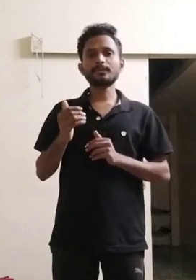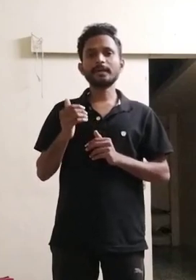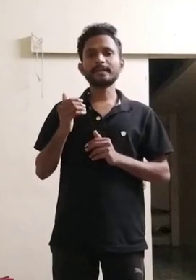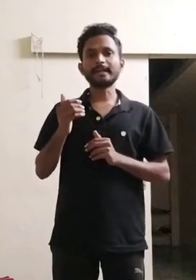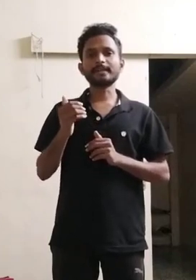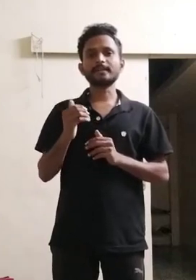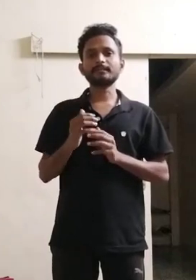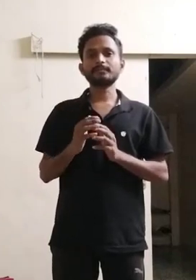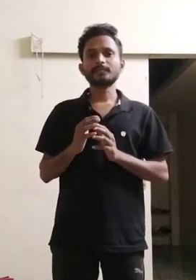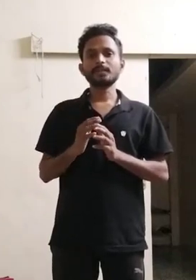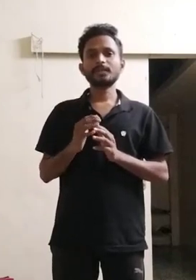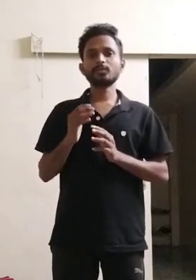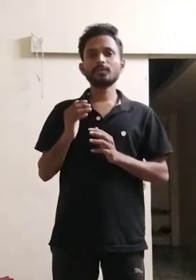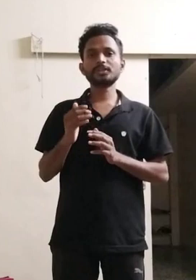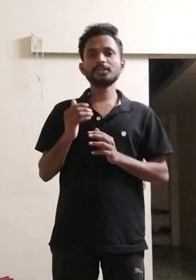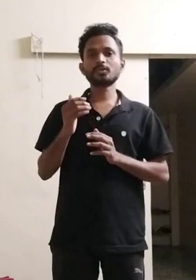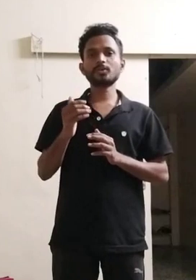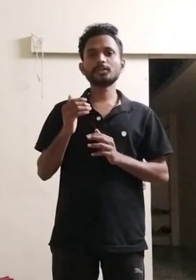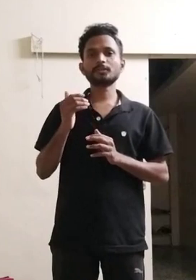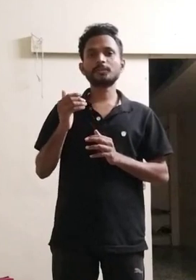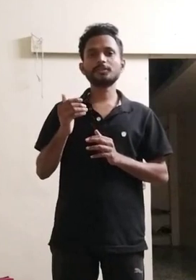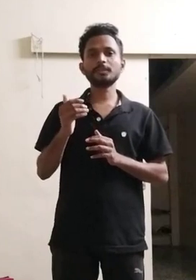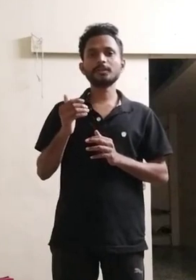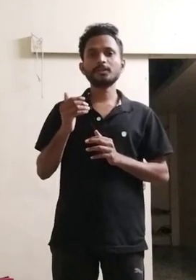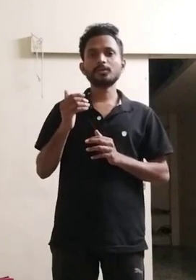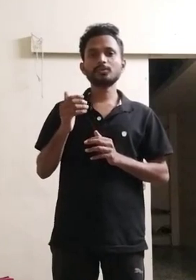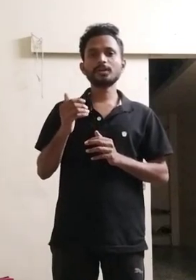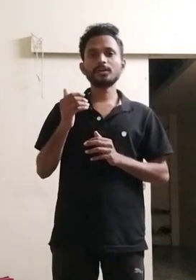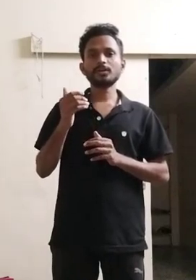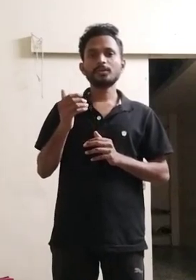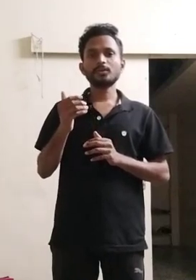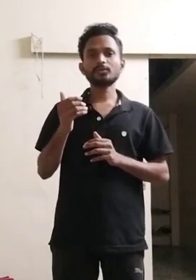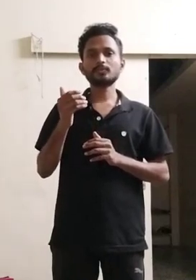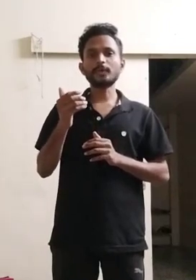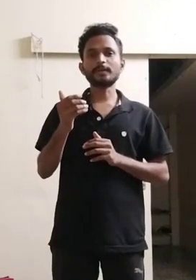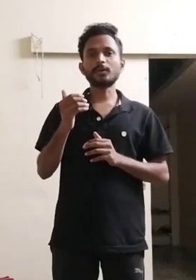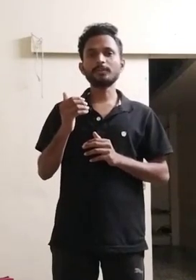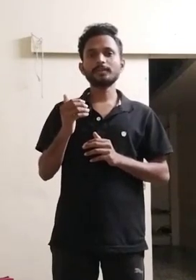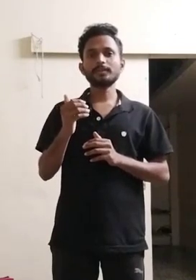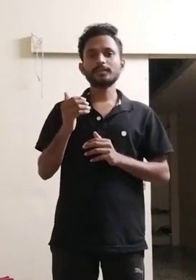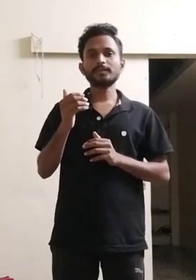compile directly into machine code specific to the host platform.